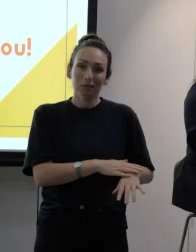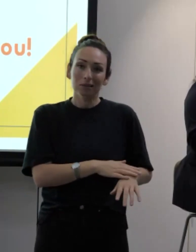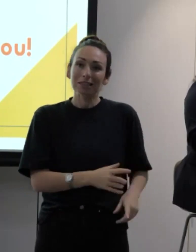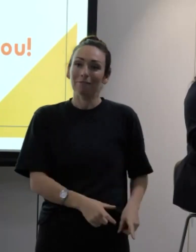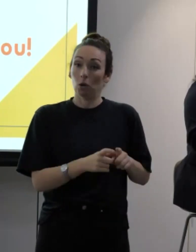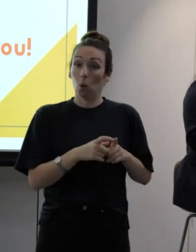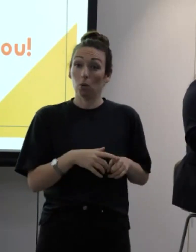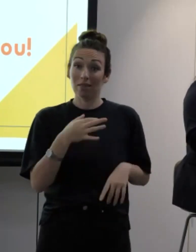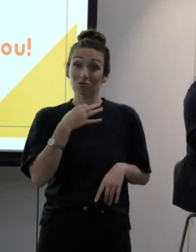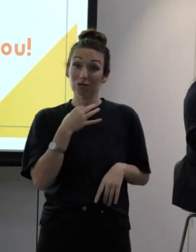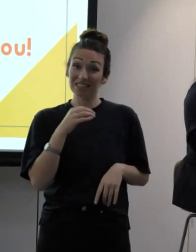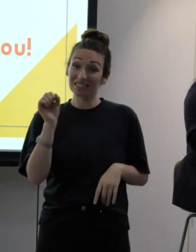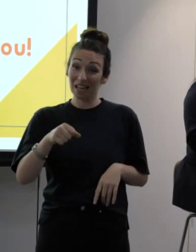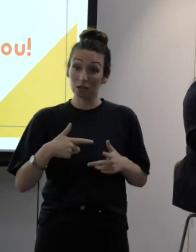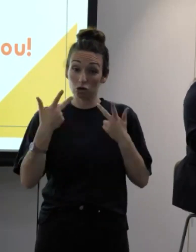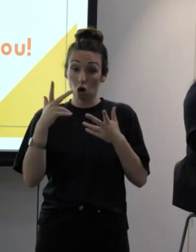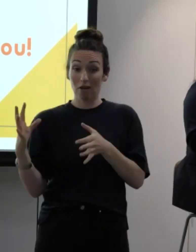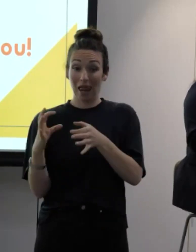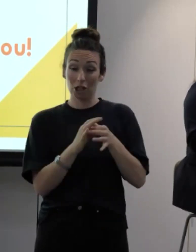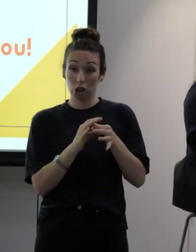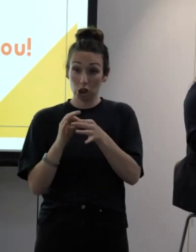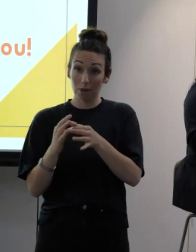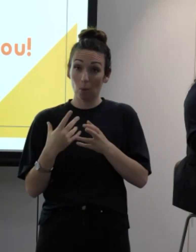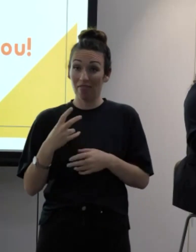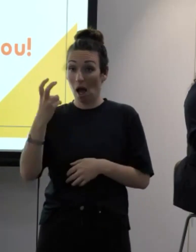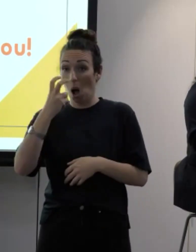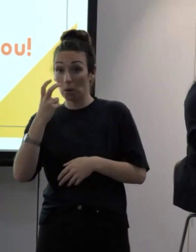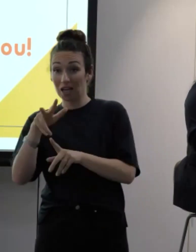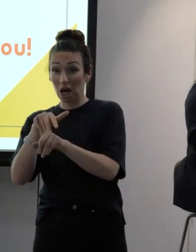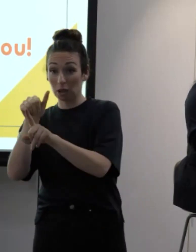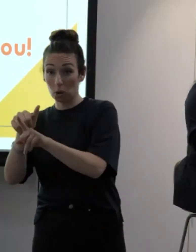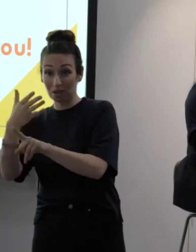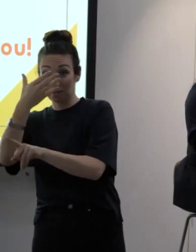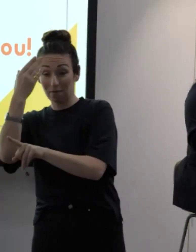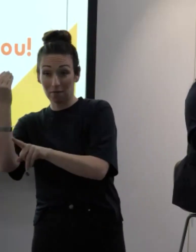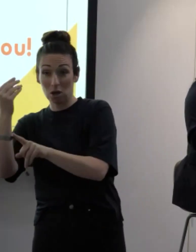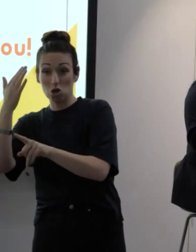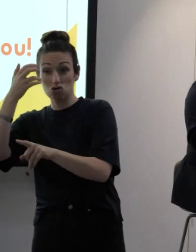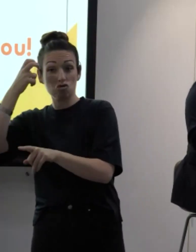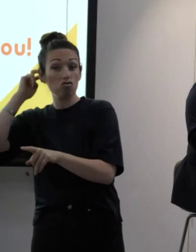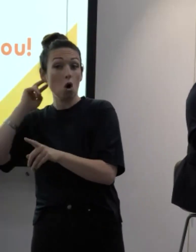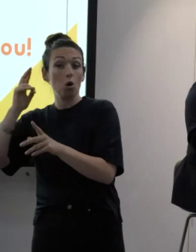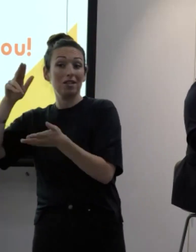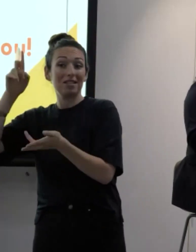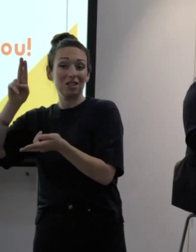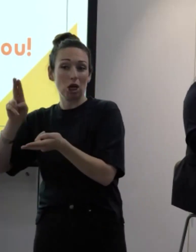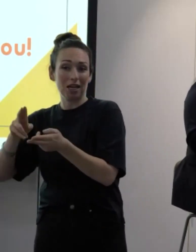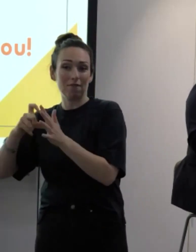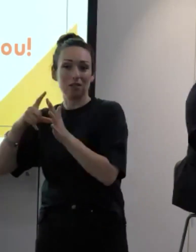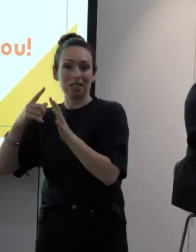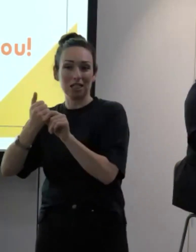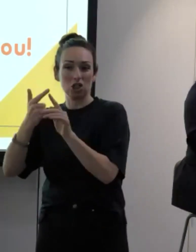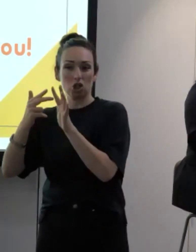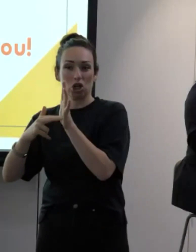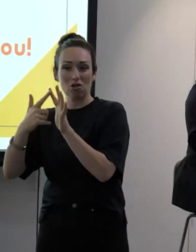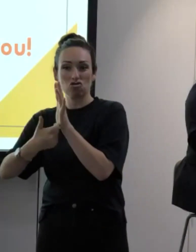showing relationships between neurodevelopmental disorders and diagnosis of neurodegenerative conditions later in life, but